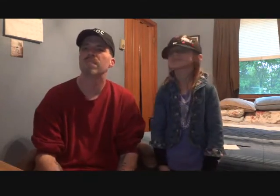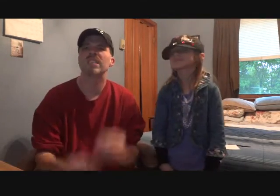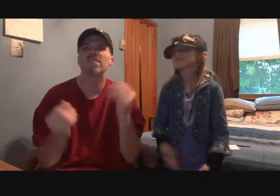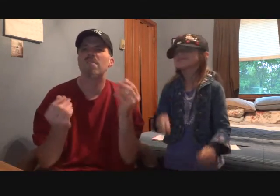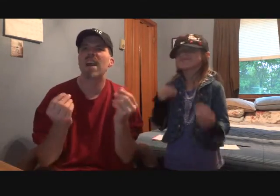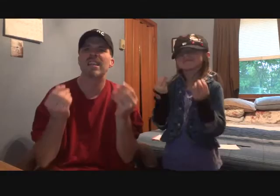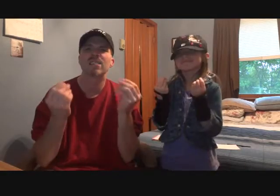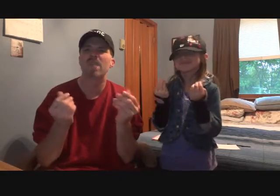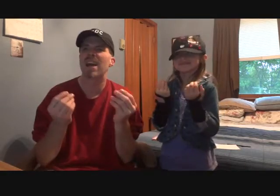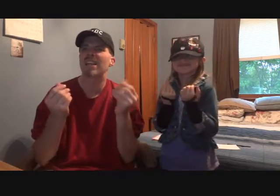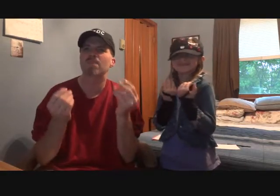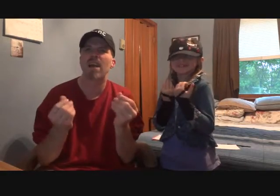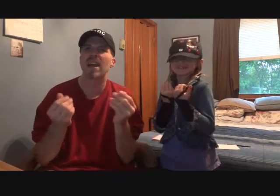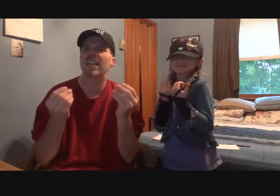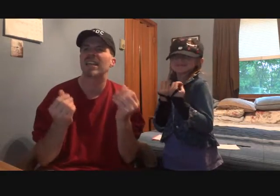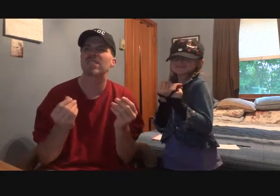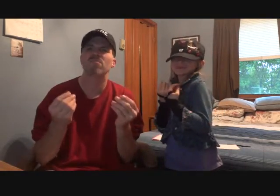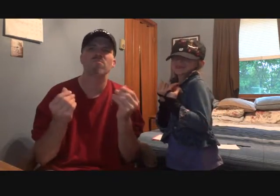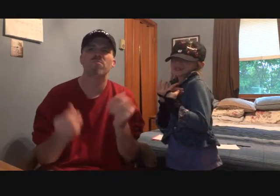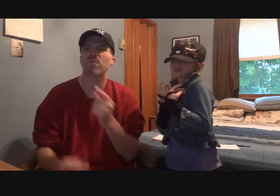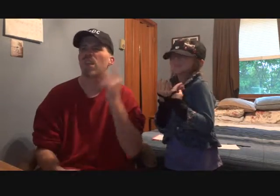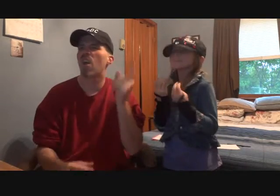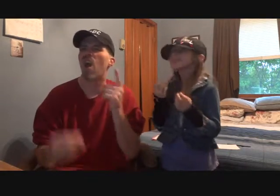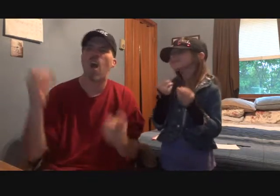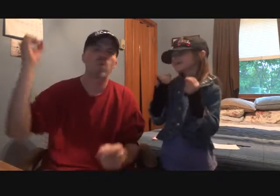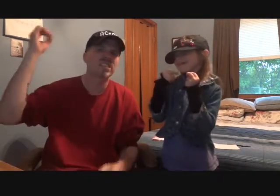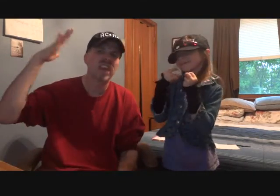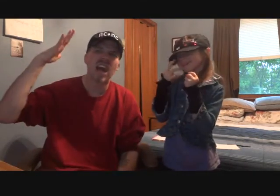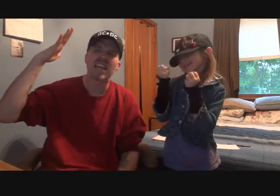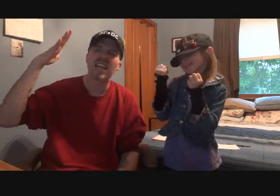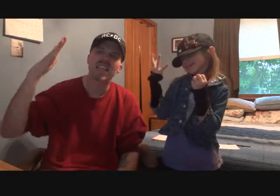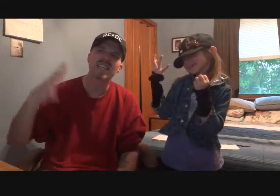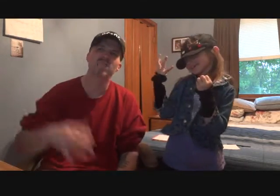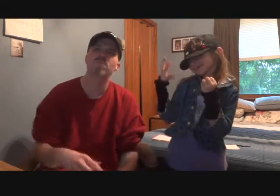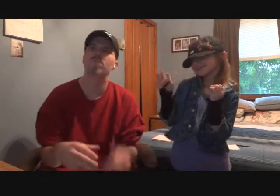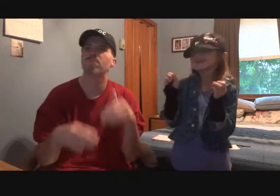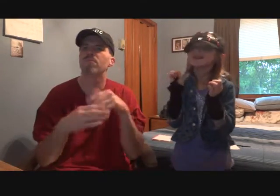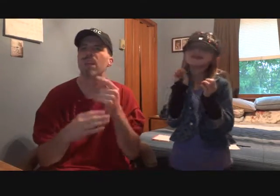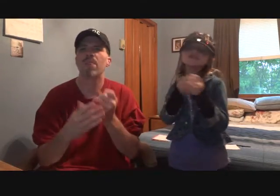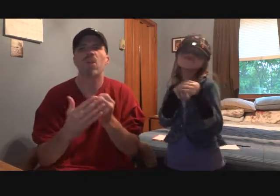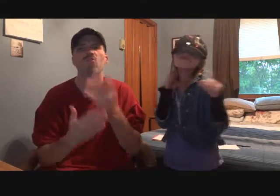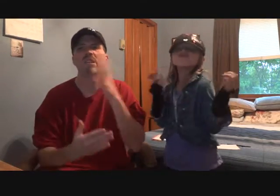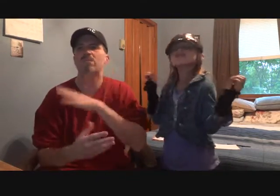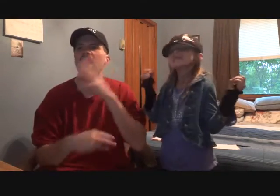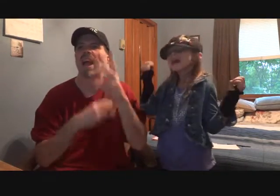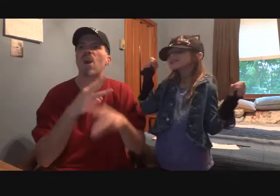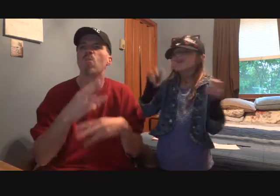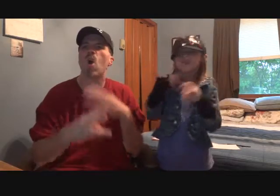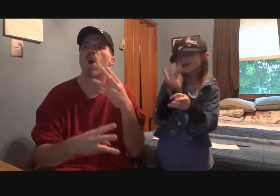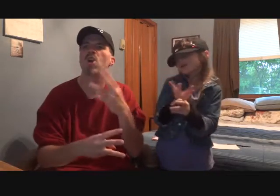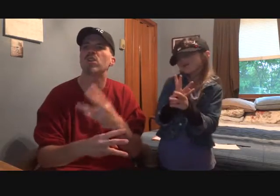Monday, Monday, Monday Always Sunday In the rich man's club